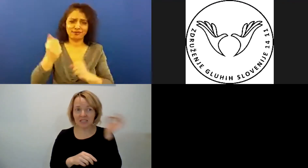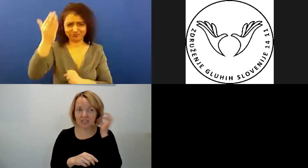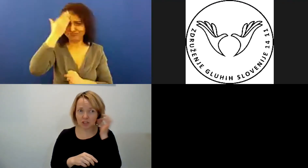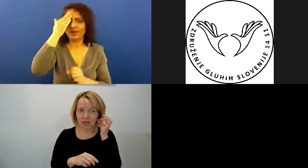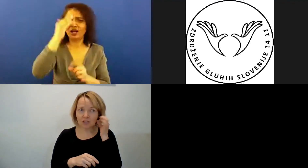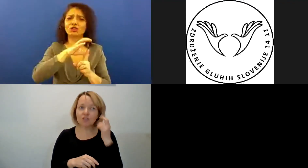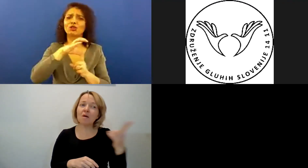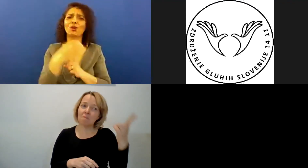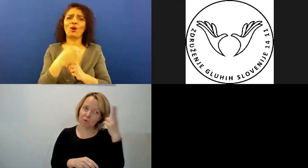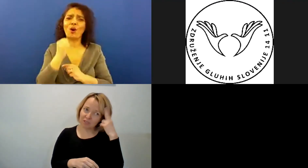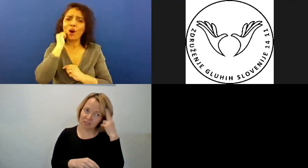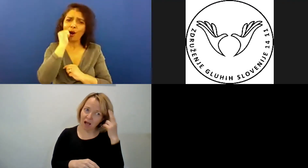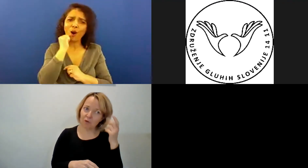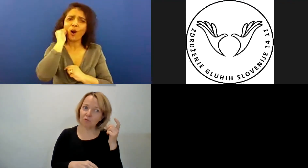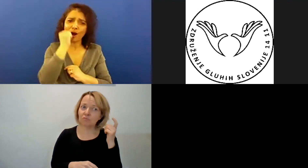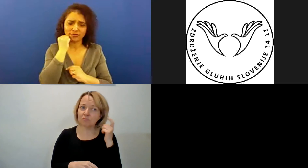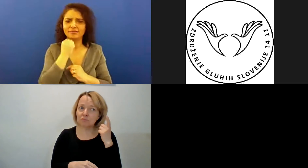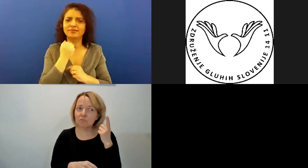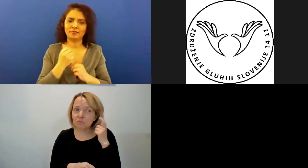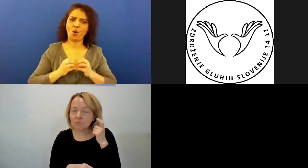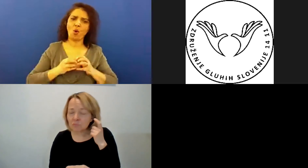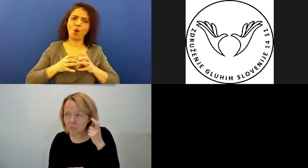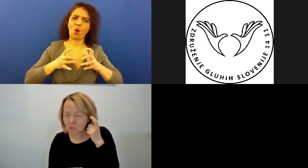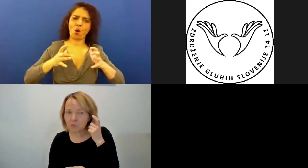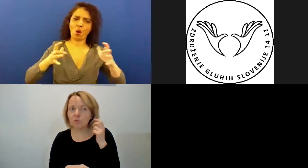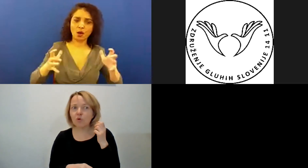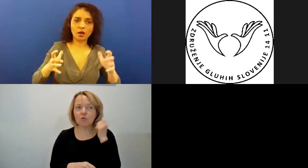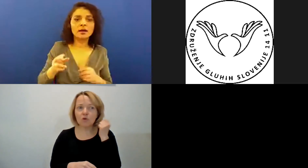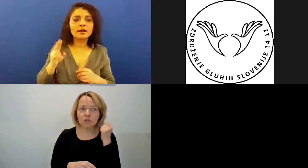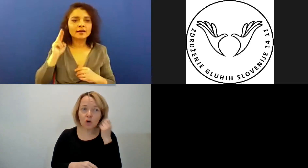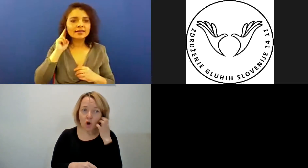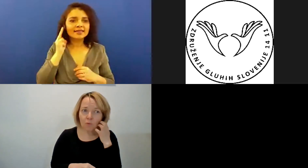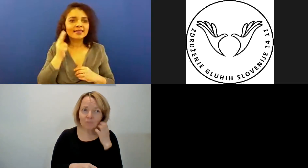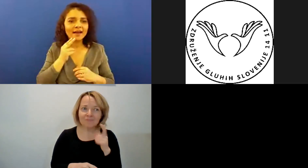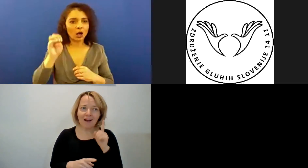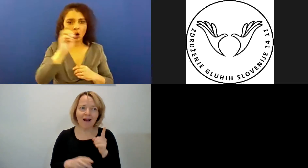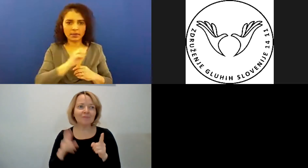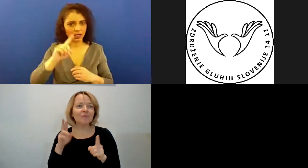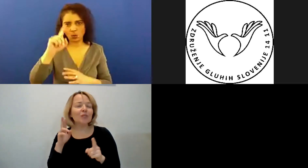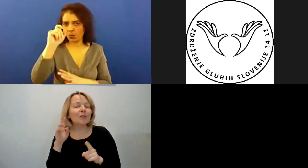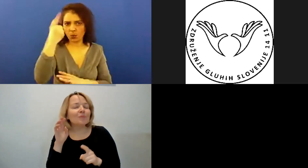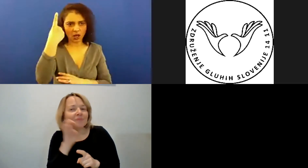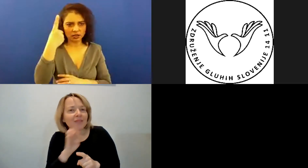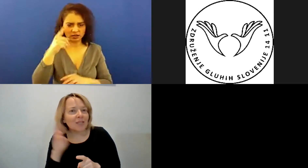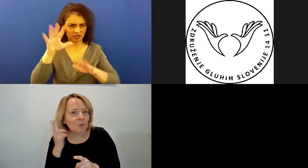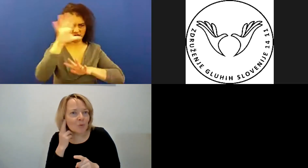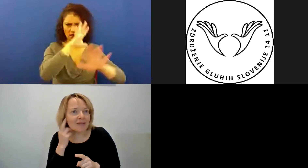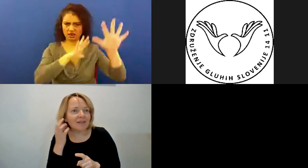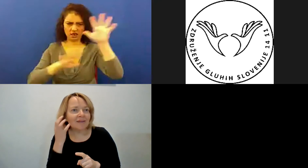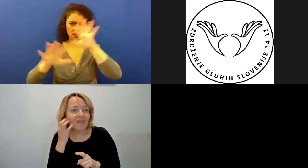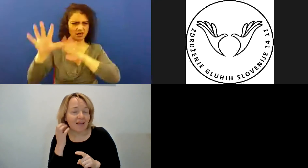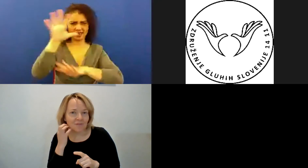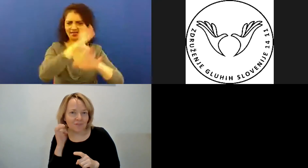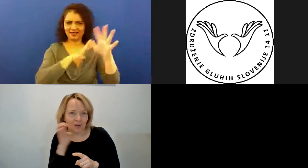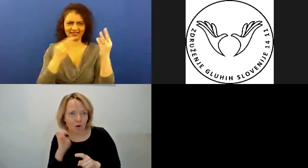still, many people, especially in the deaf community, are unaware of Roma culture. Hearing people are becoming increasingly